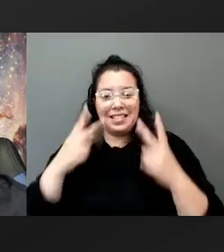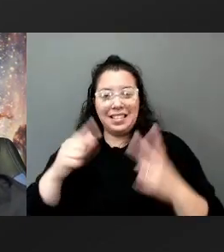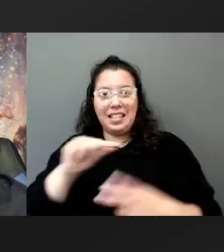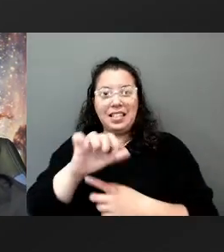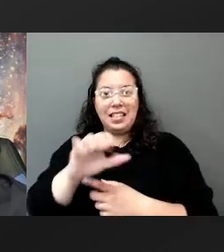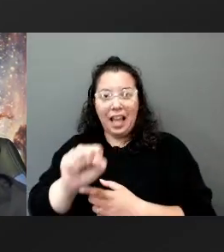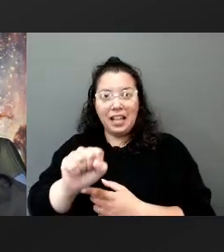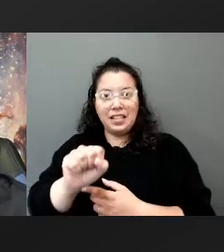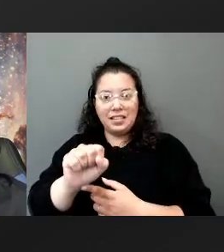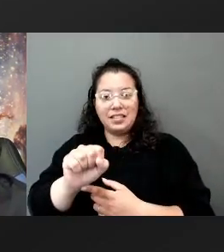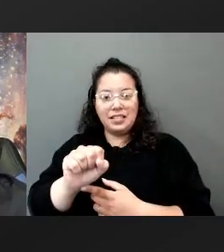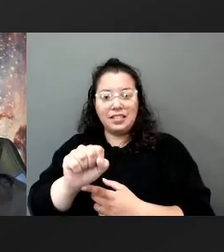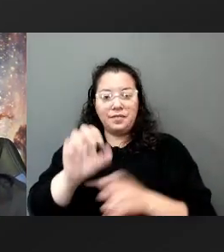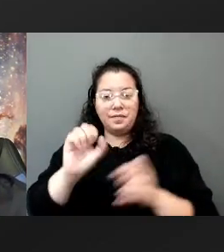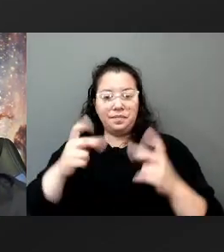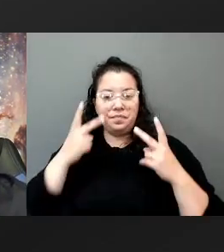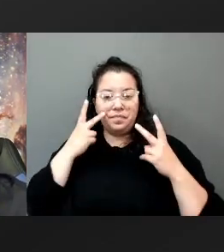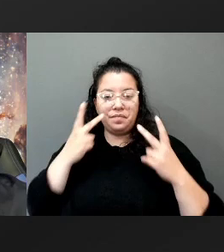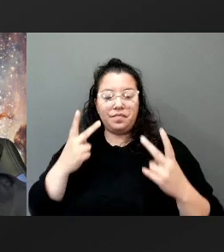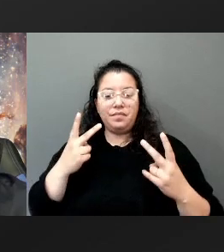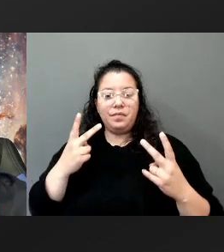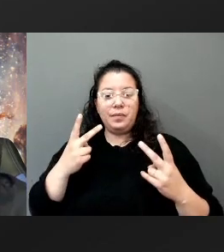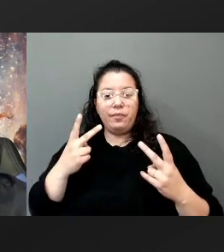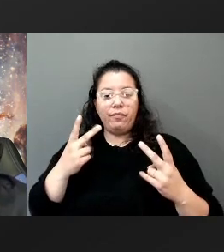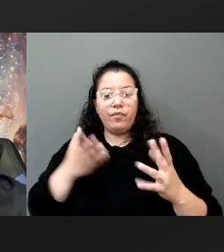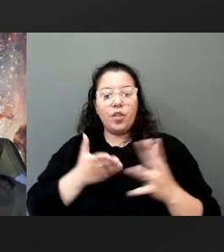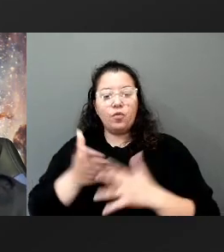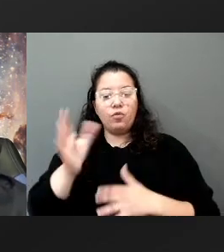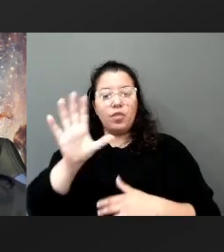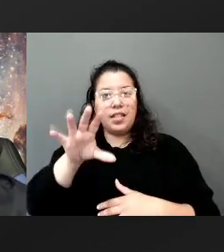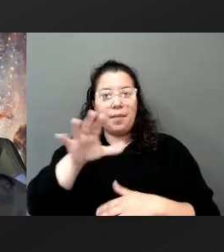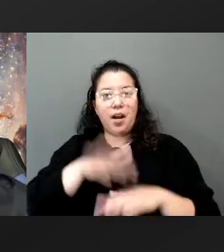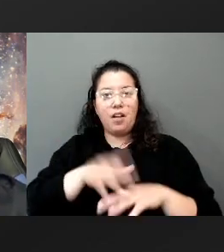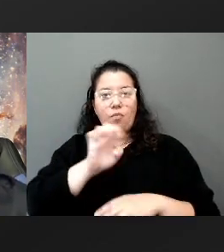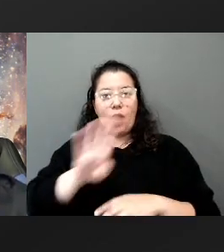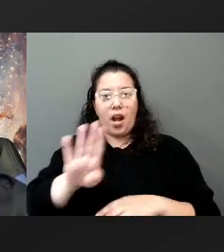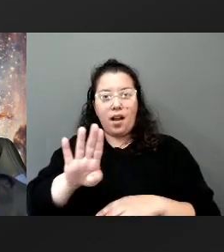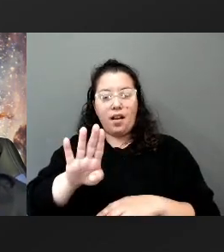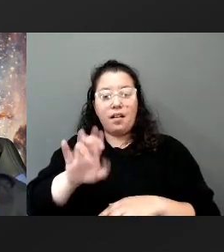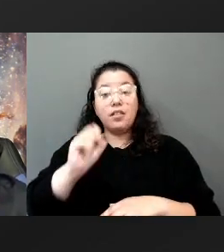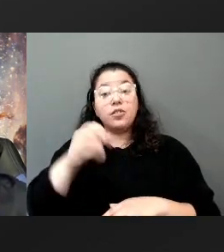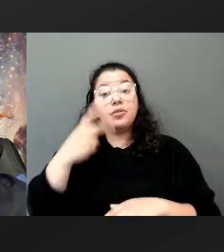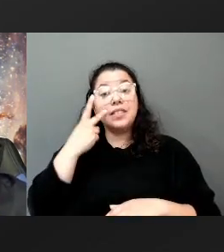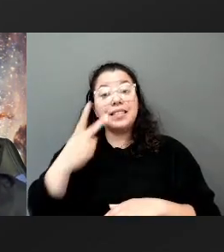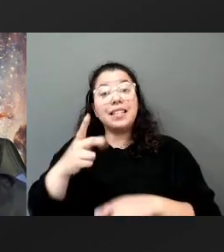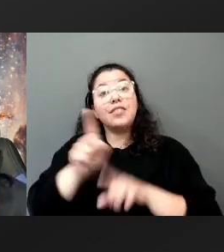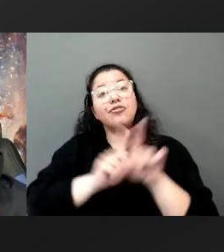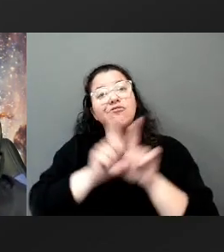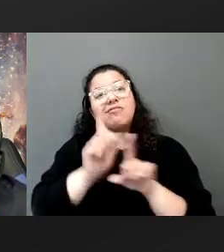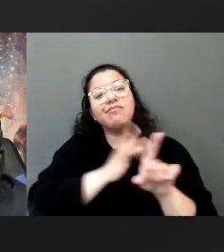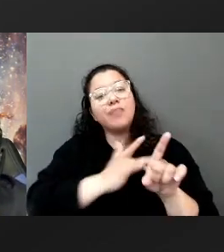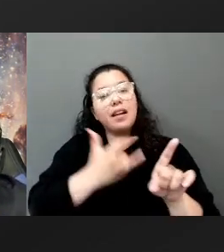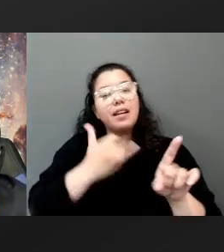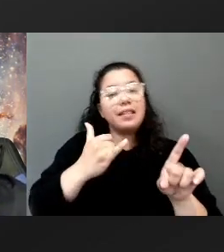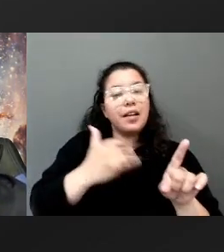MIRI camera on Webb. And so while the stars are kind of showing up in sort of the yellowish white, the gold and red is the gas.